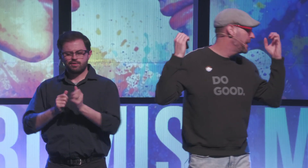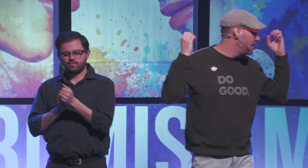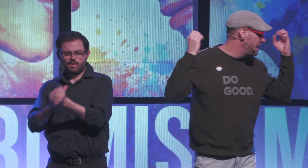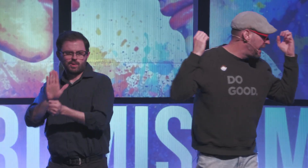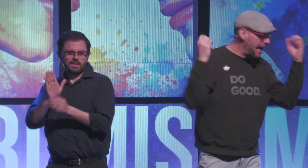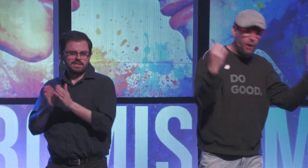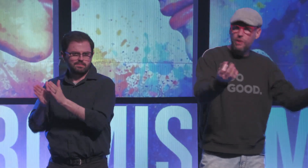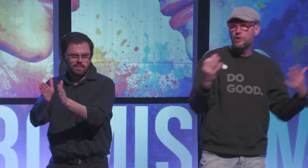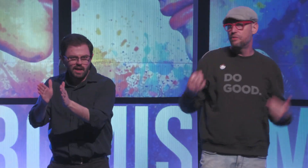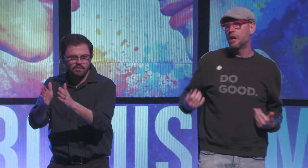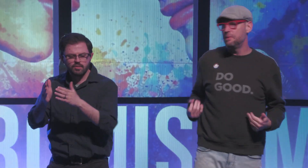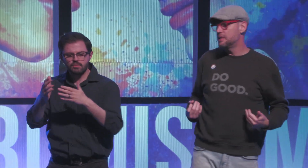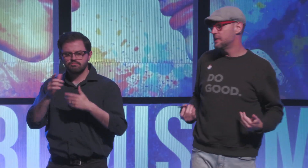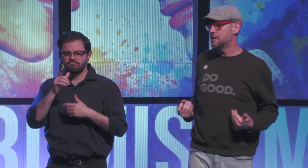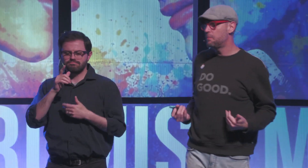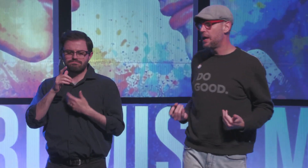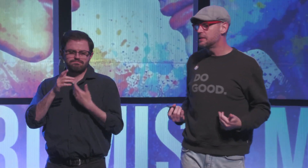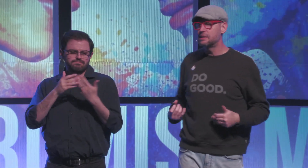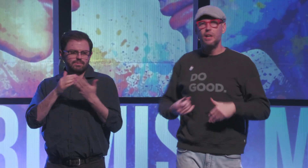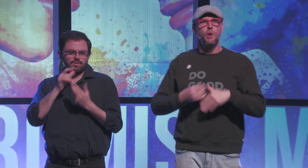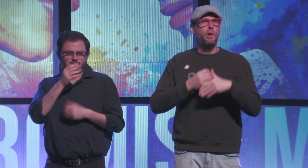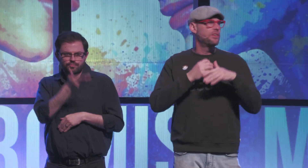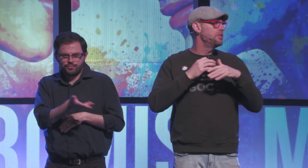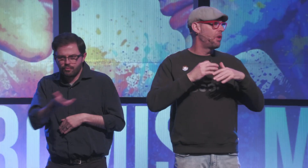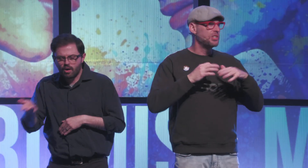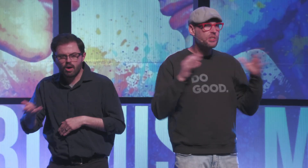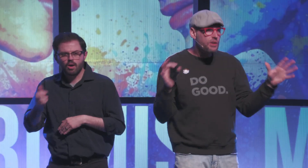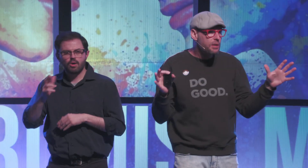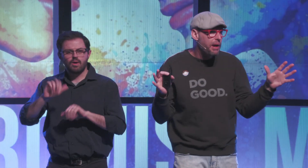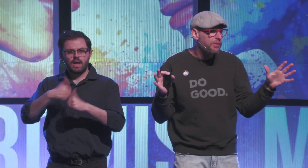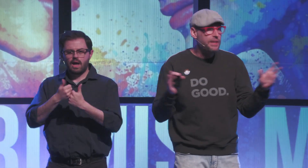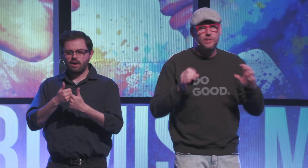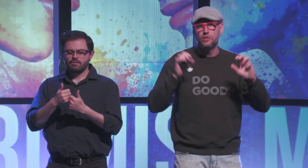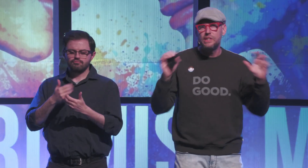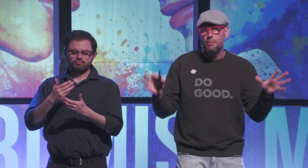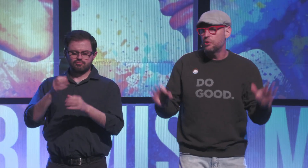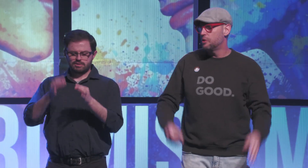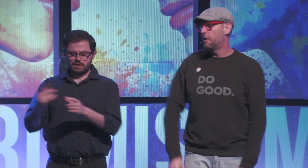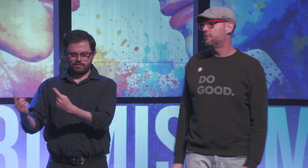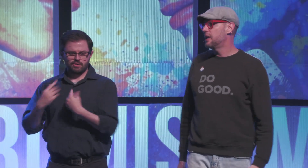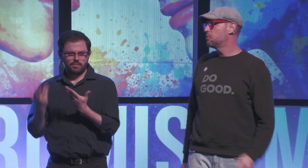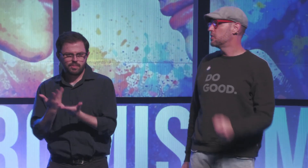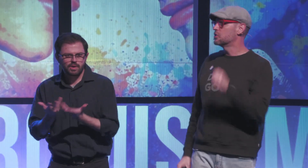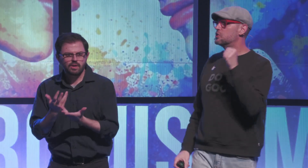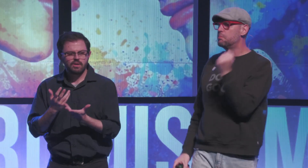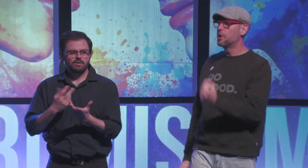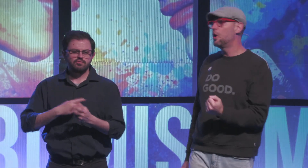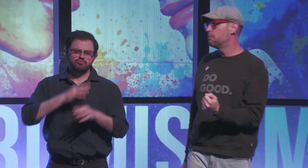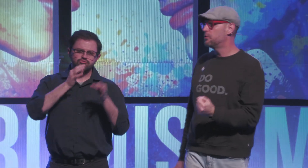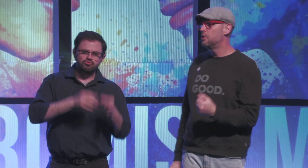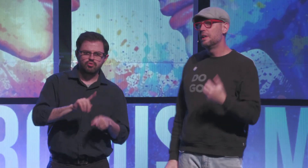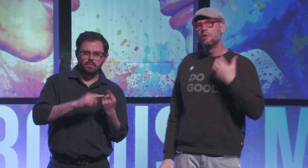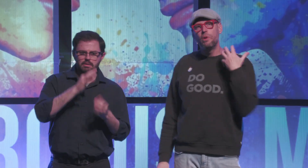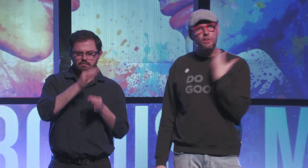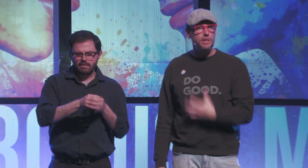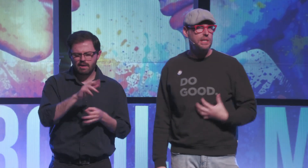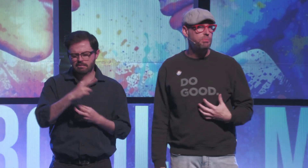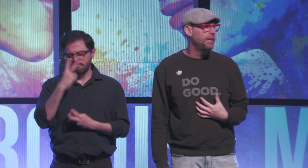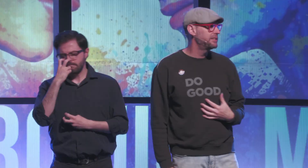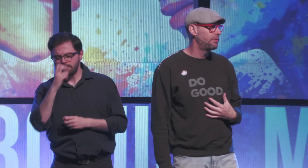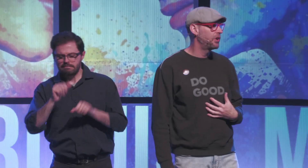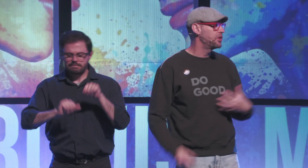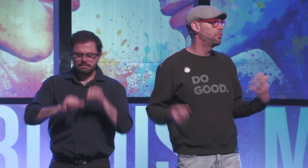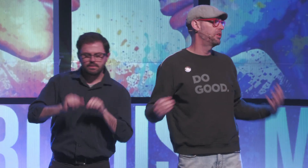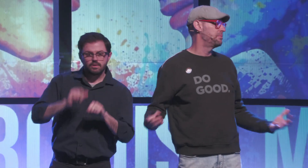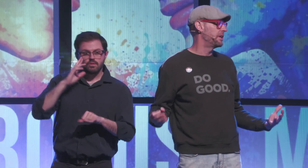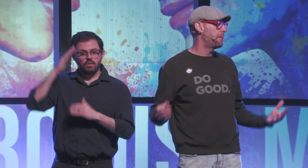are, however you've come into this space, whether you are certain about things, you're skeptical about faith, whether you're super hopeful, whether you're in a deep